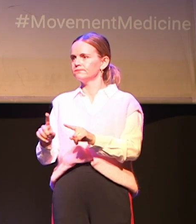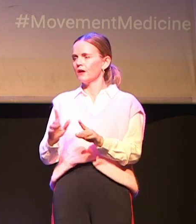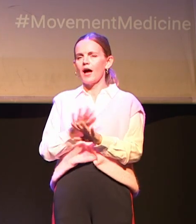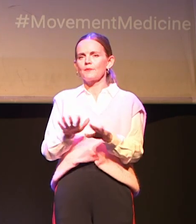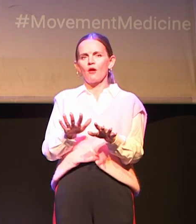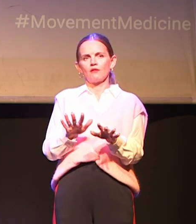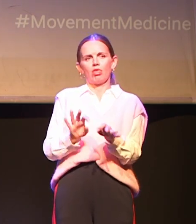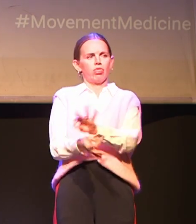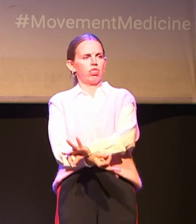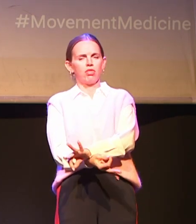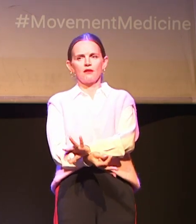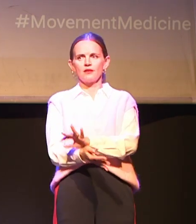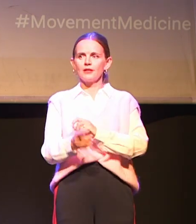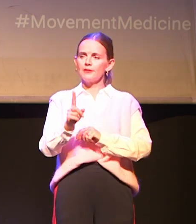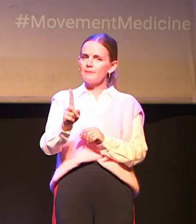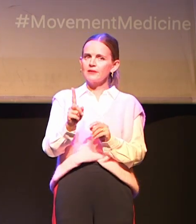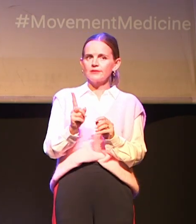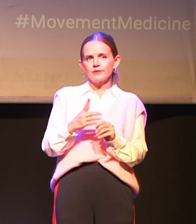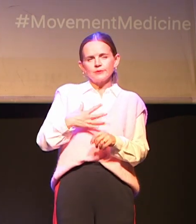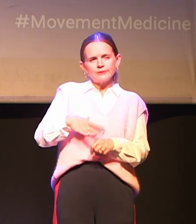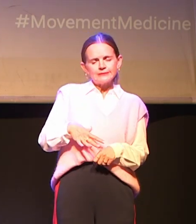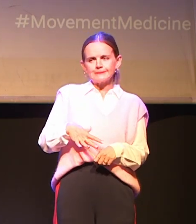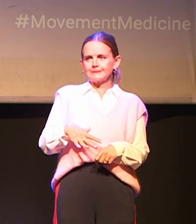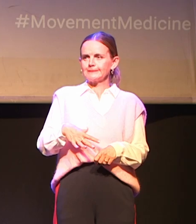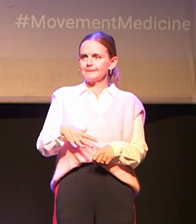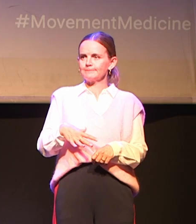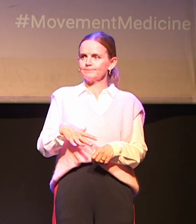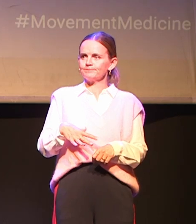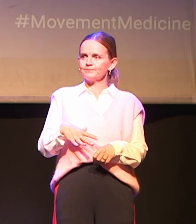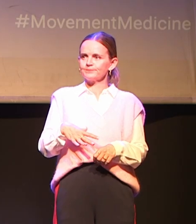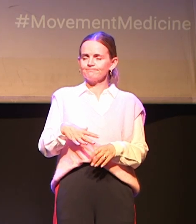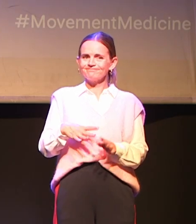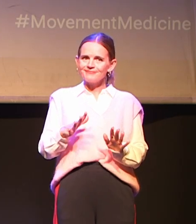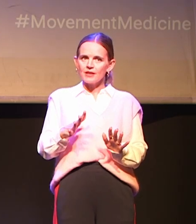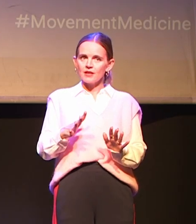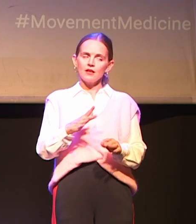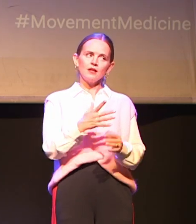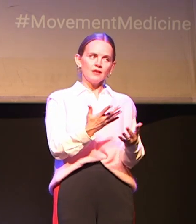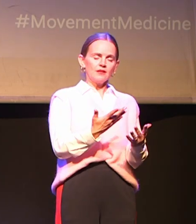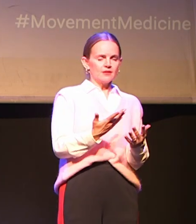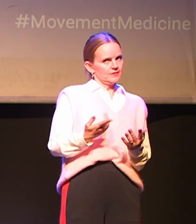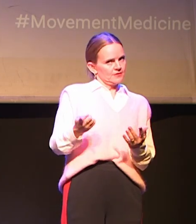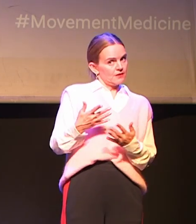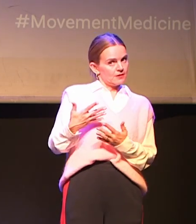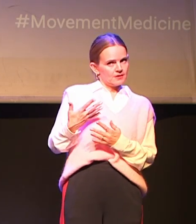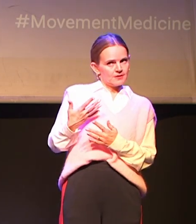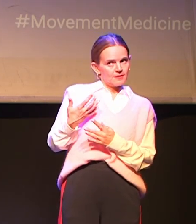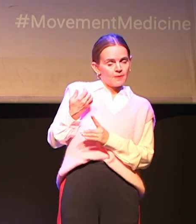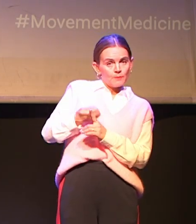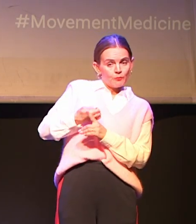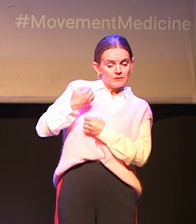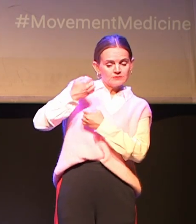that, but I'm like we have to have. There's something around the level of fragility that exists in our movements right now that we need to attend